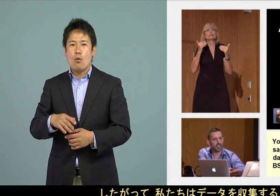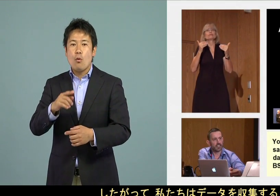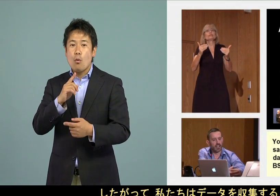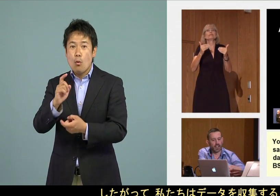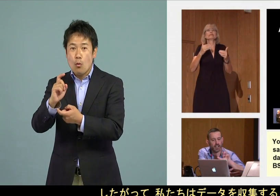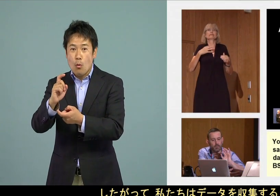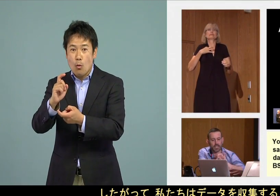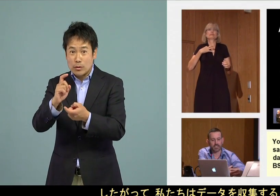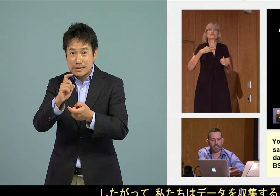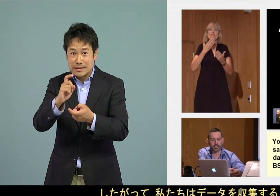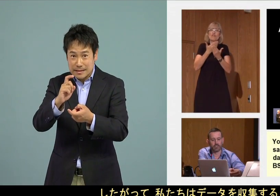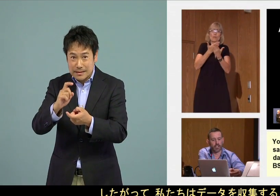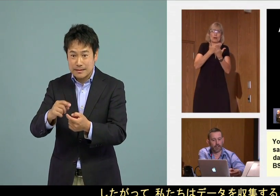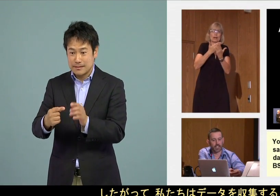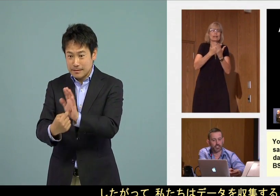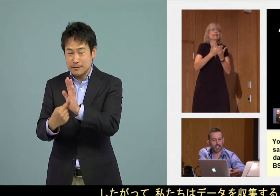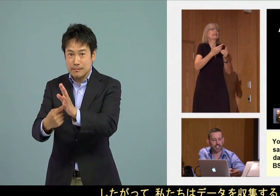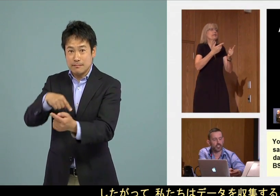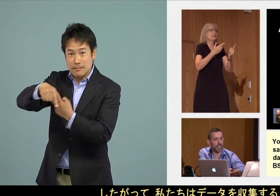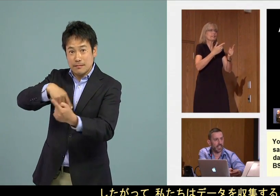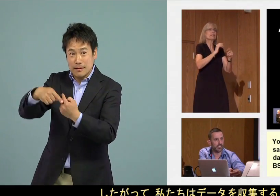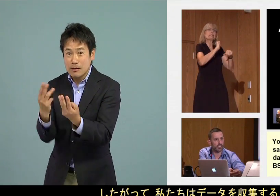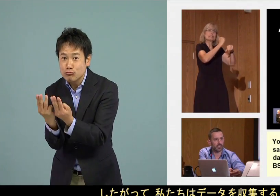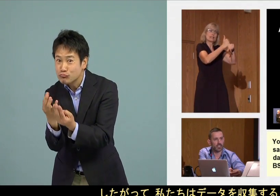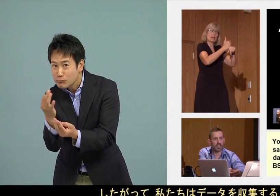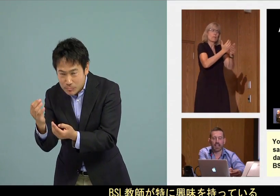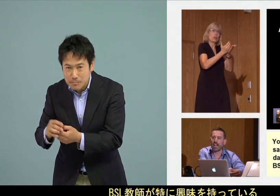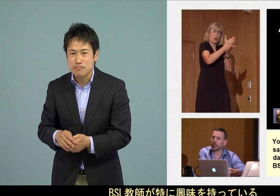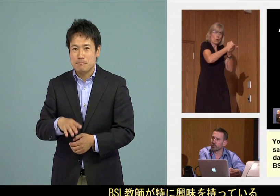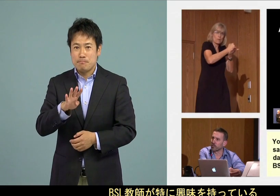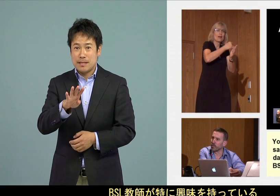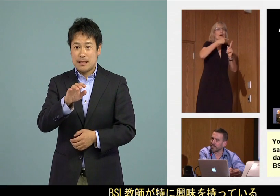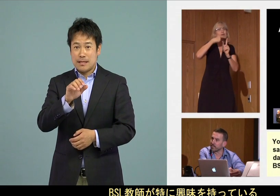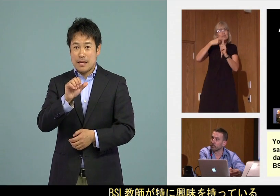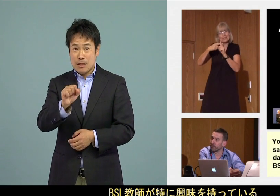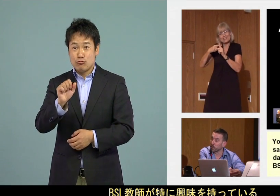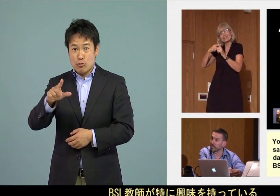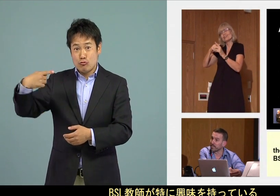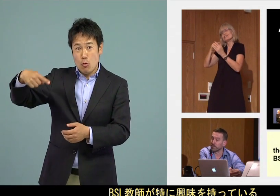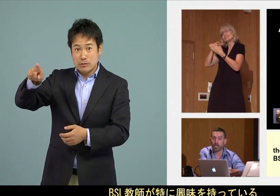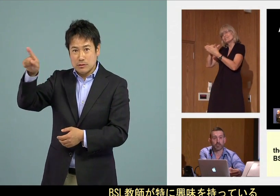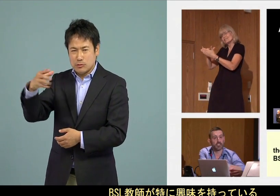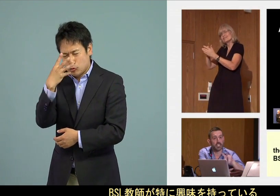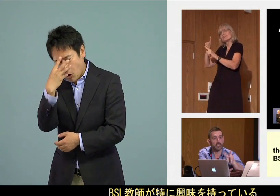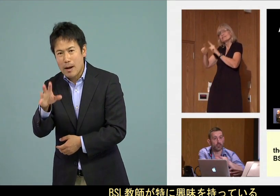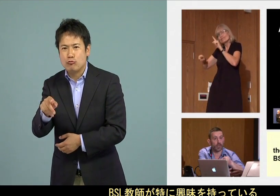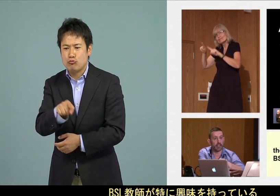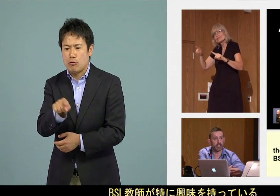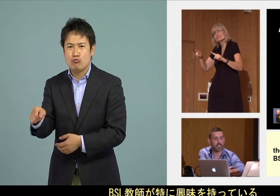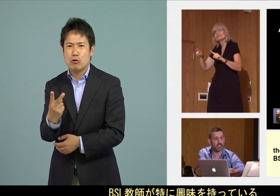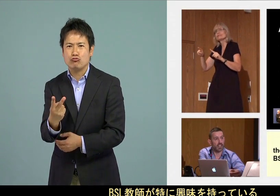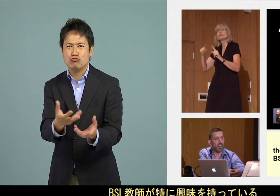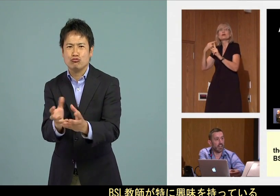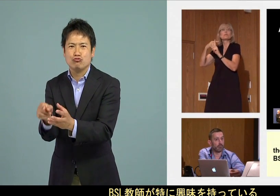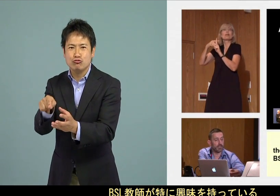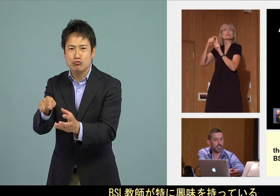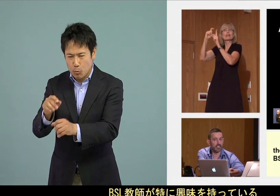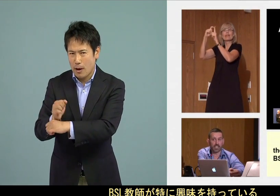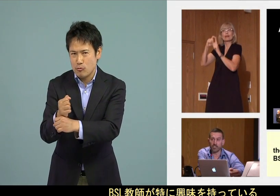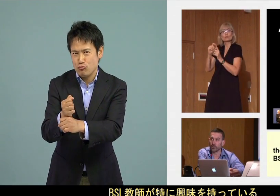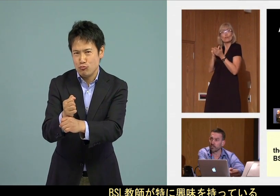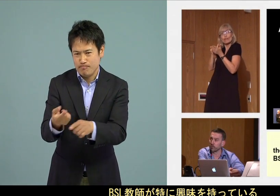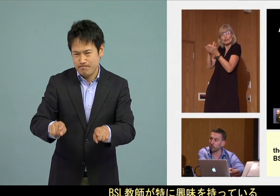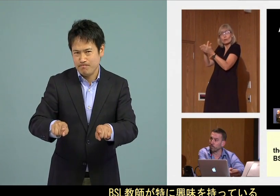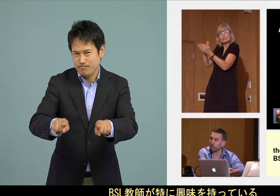study BSL variation and change, and also lexical frequency, because these two areas are of